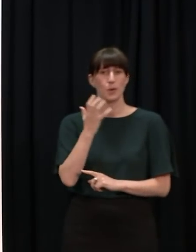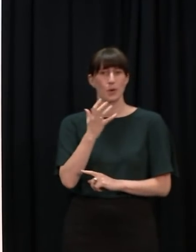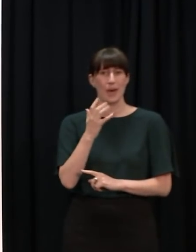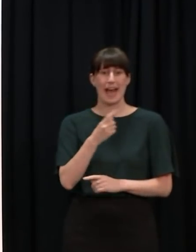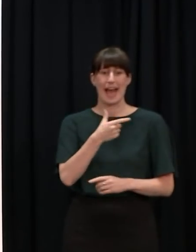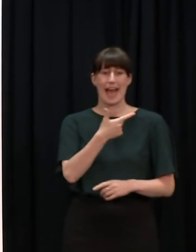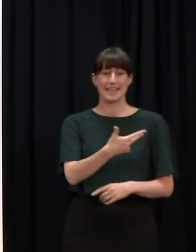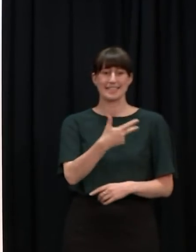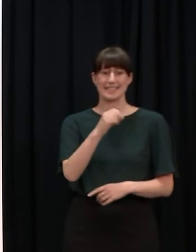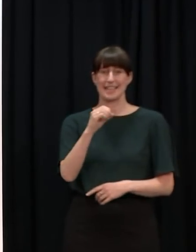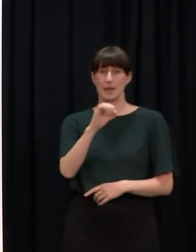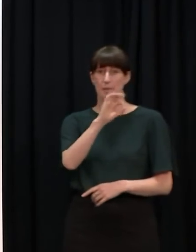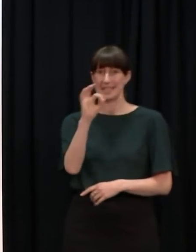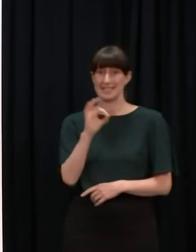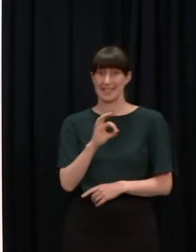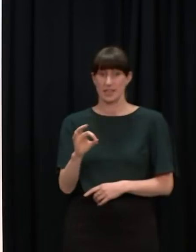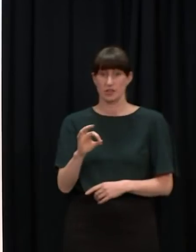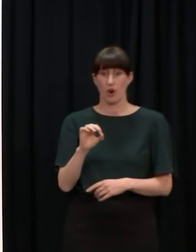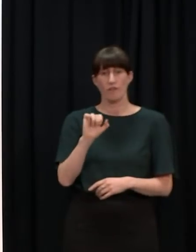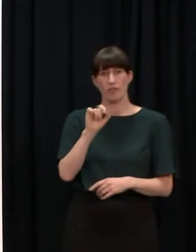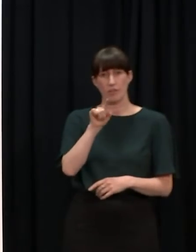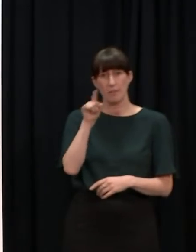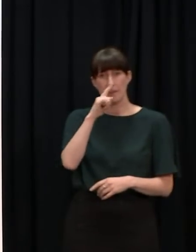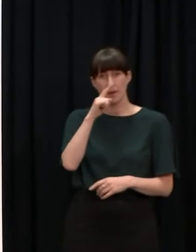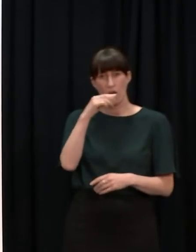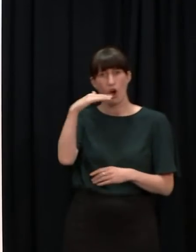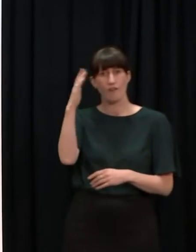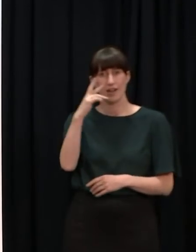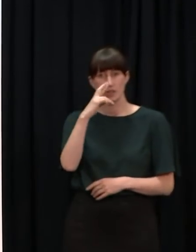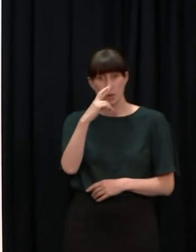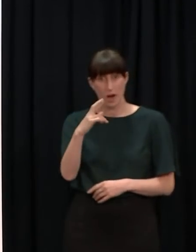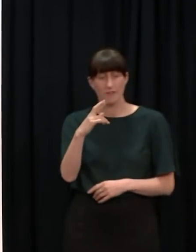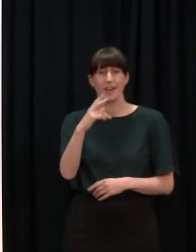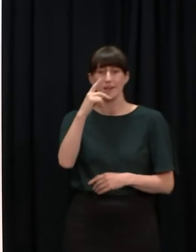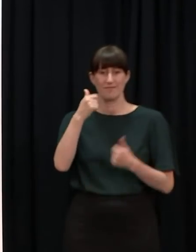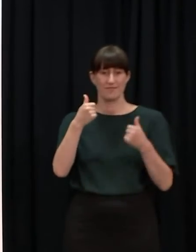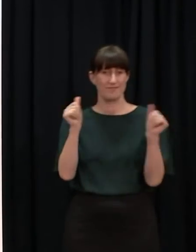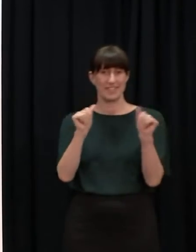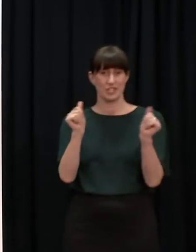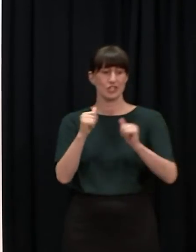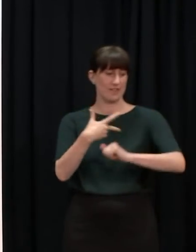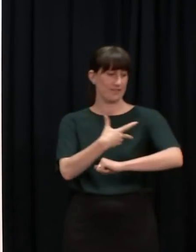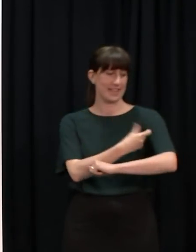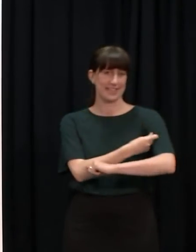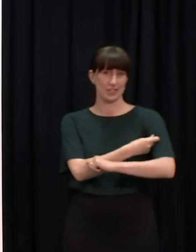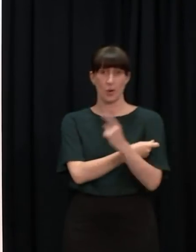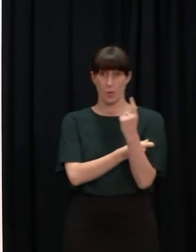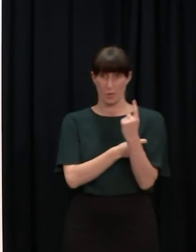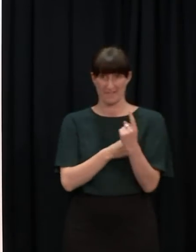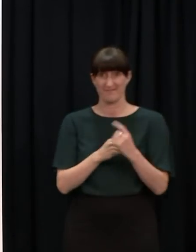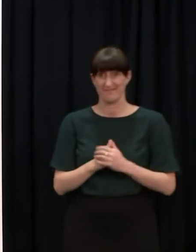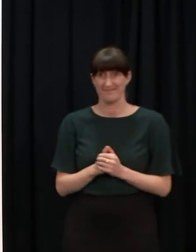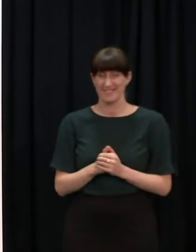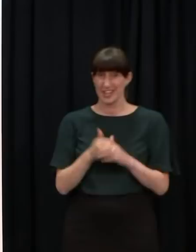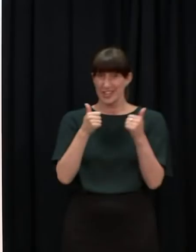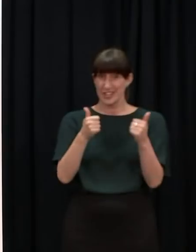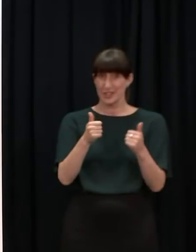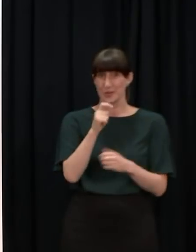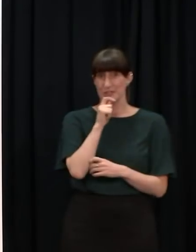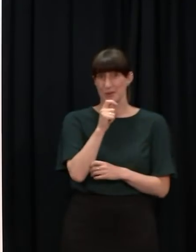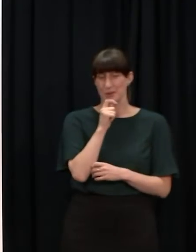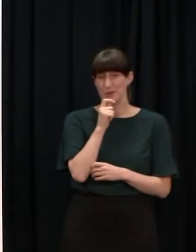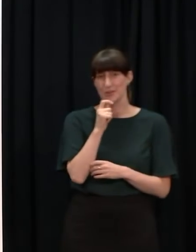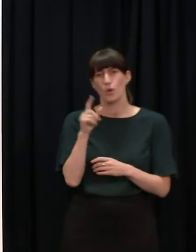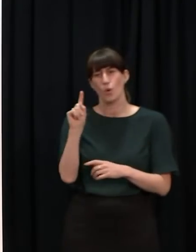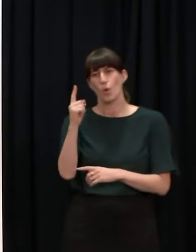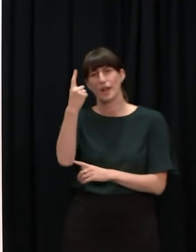hitting 80% of the eligible population now having received their first vaccination. That's very good news, and so a very big thank